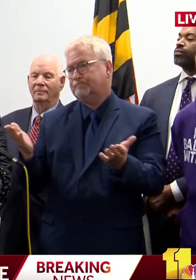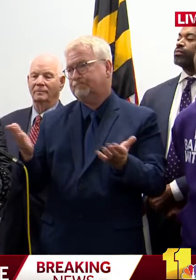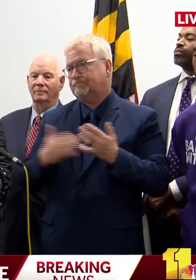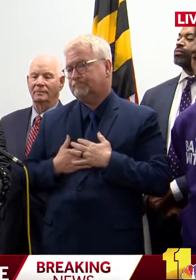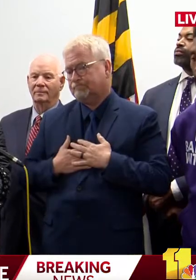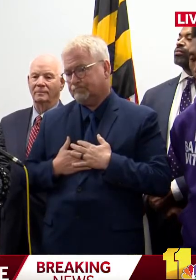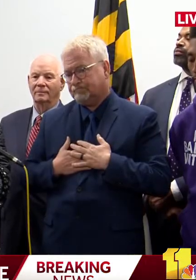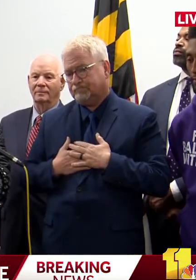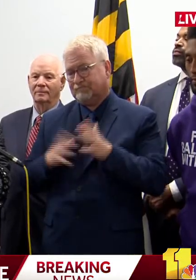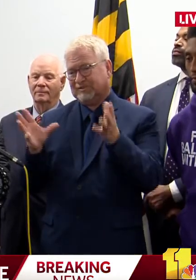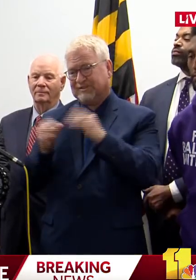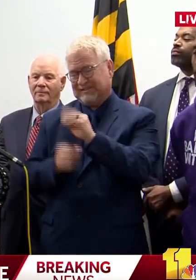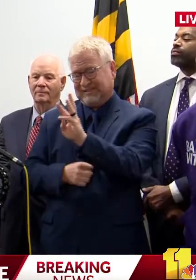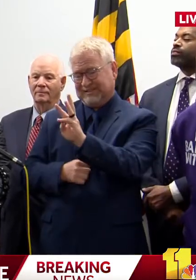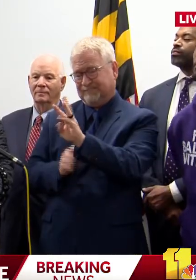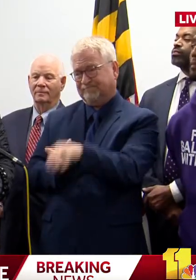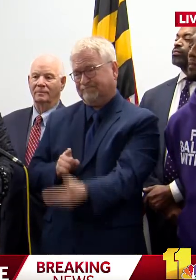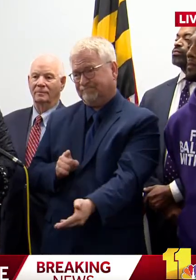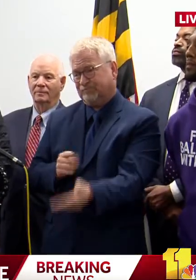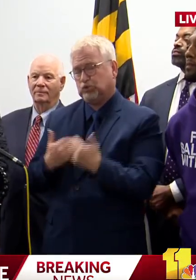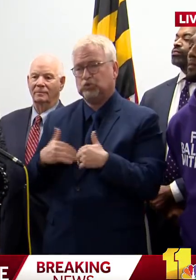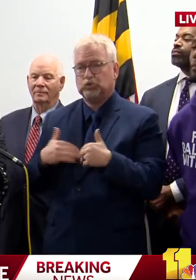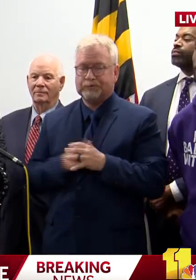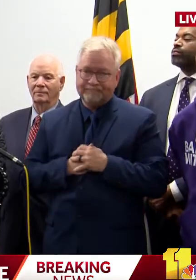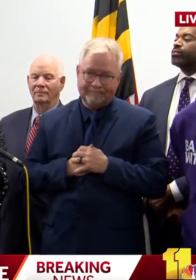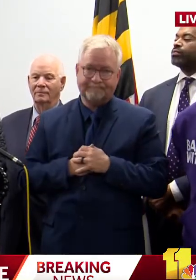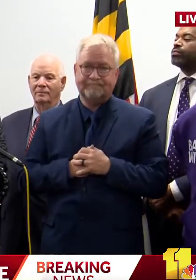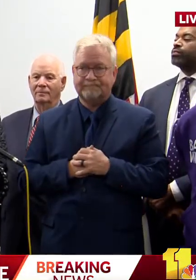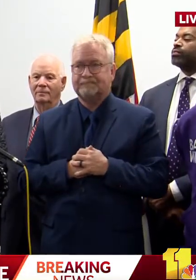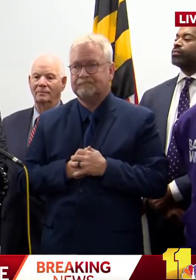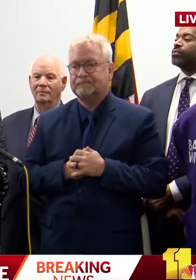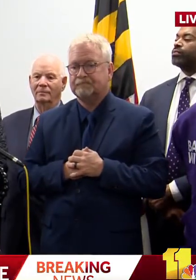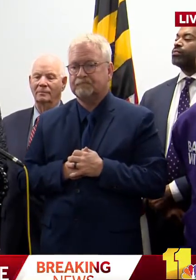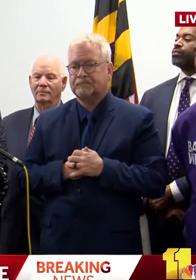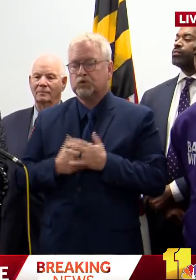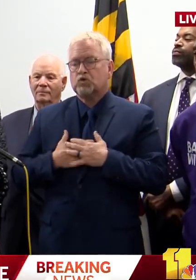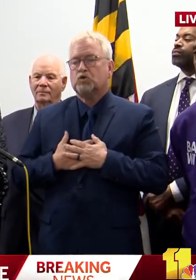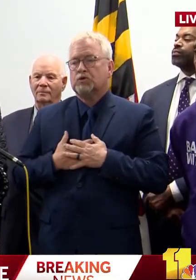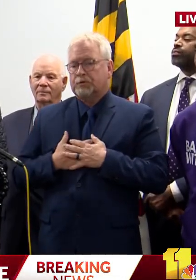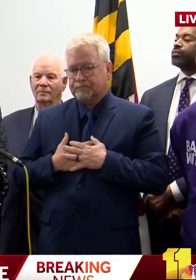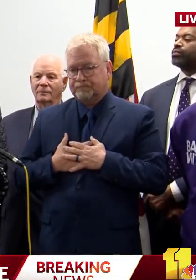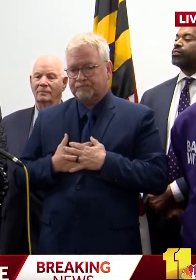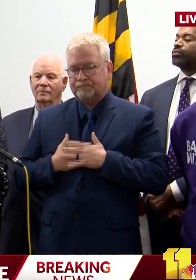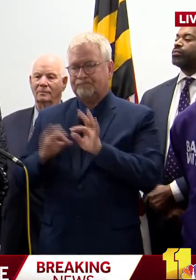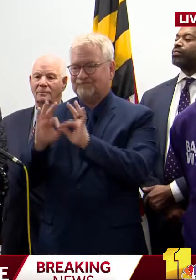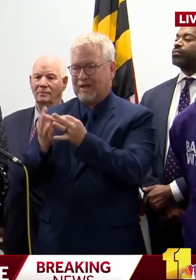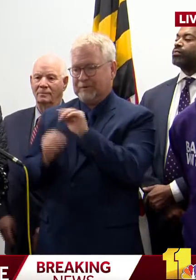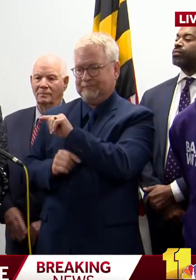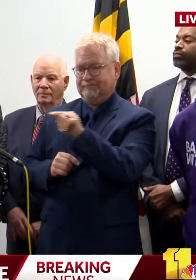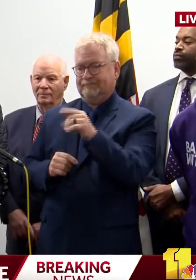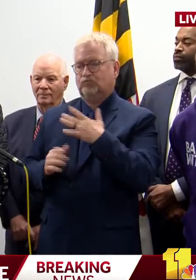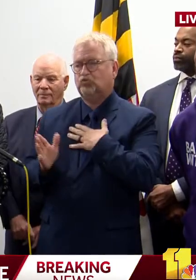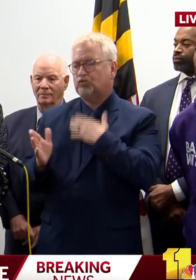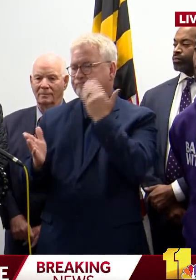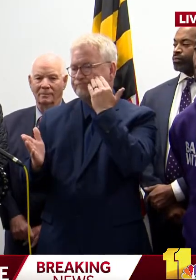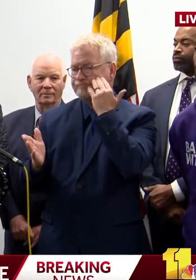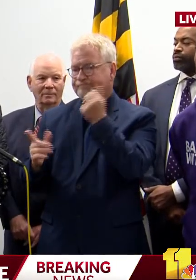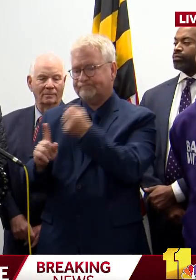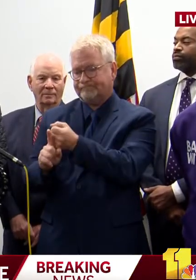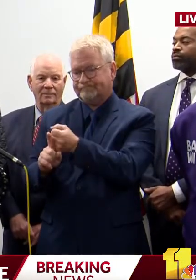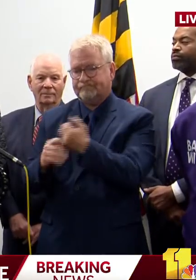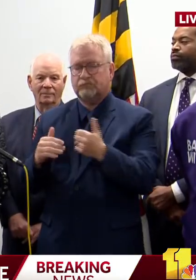we lost in this tragic accident that our hearts go out to you, and we as the Maryland